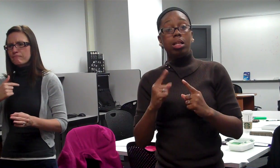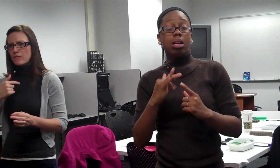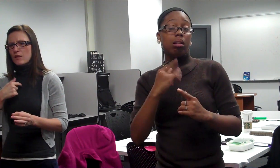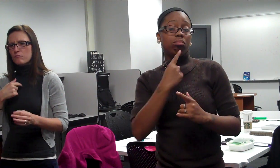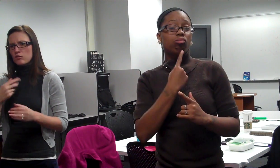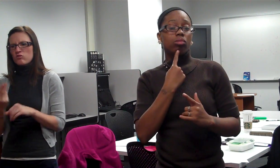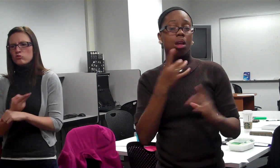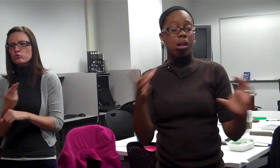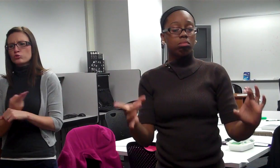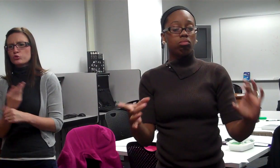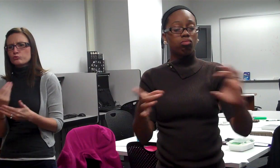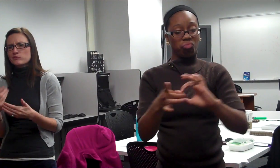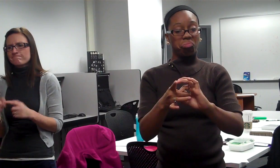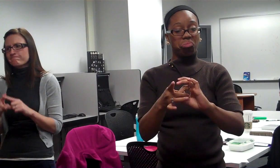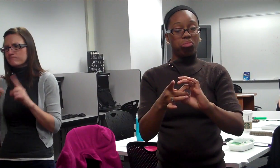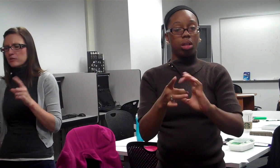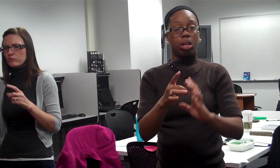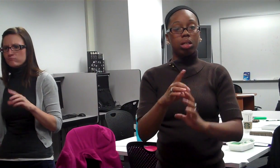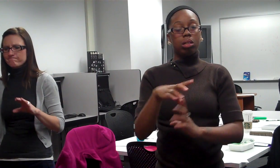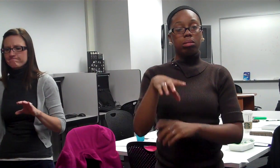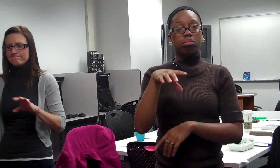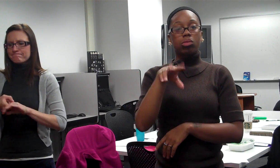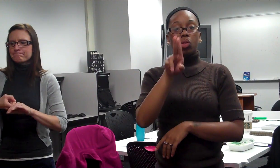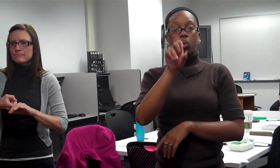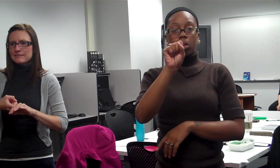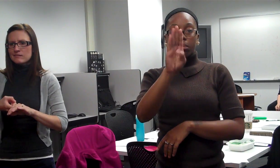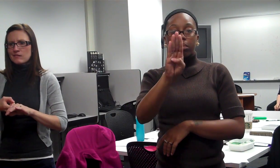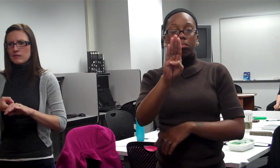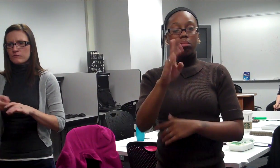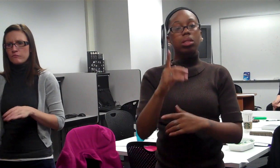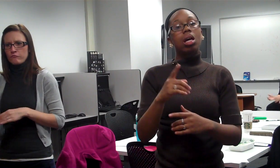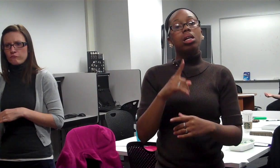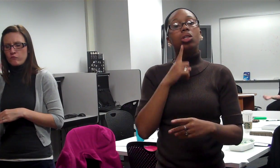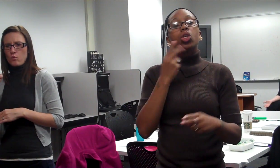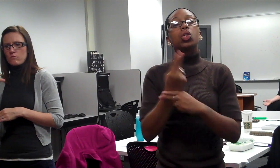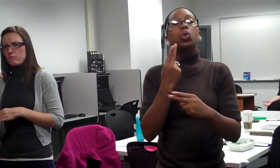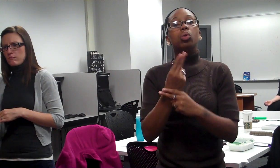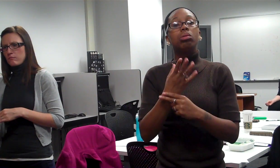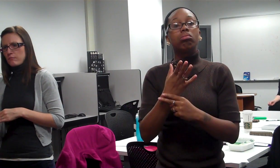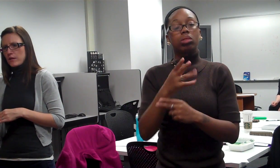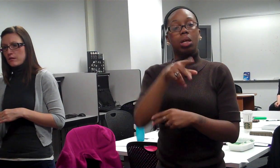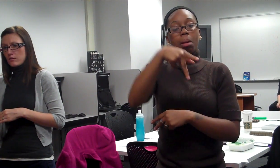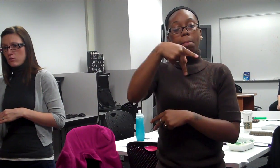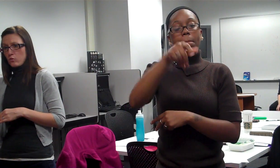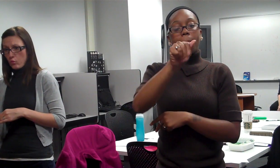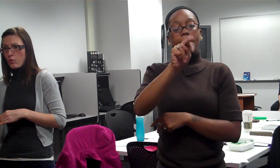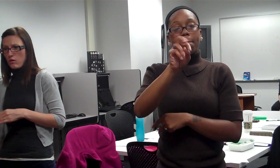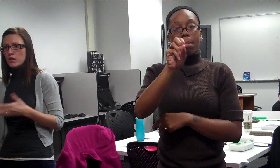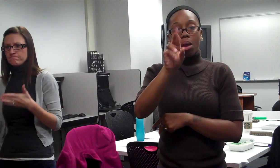use Pandora because the auxiliary plug was working. So we finally had radio after the first day.